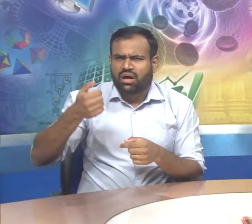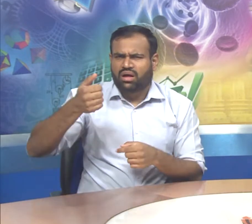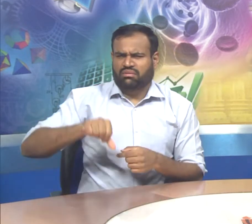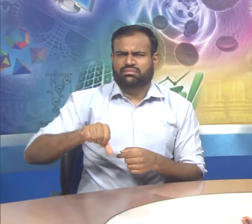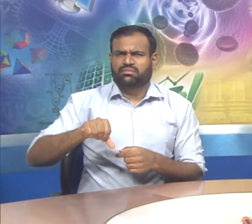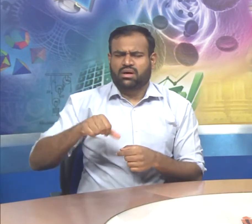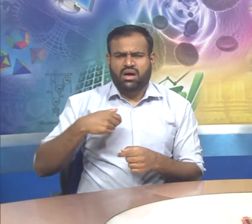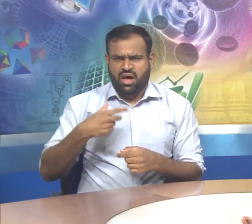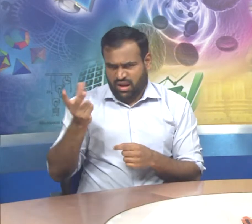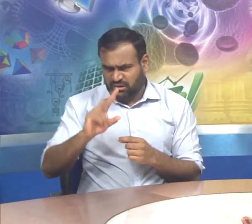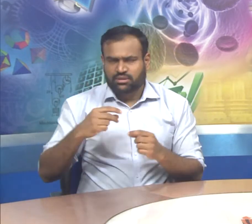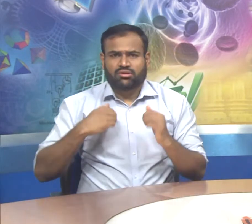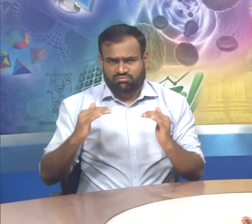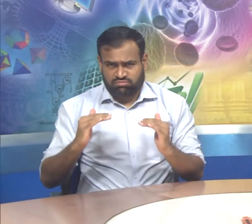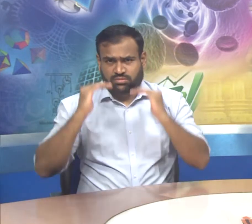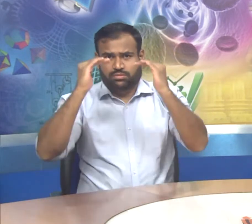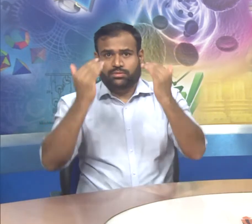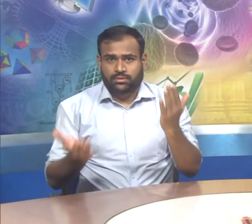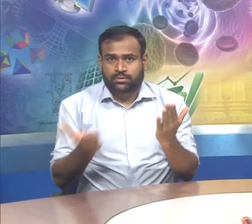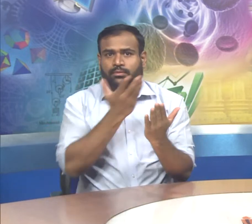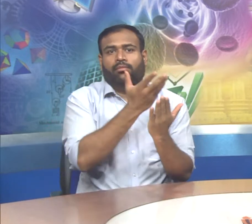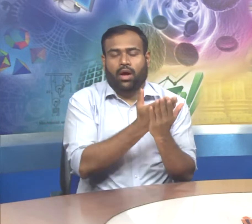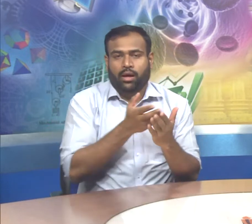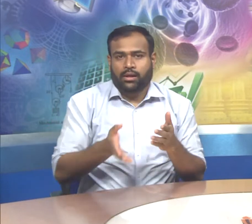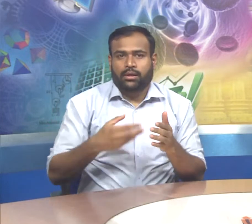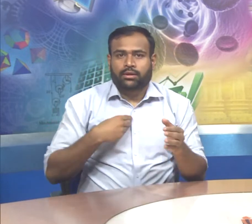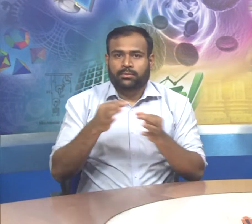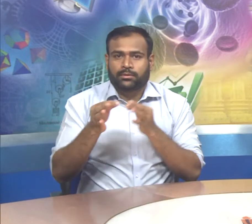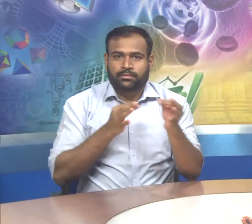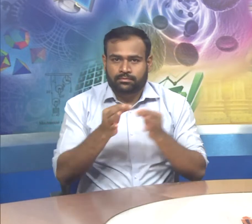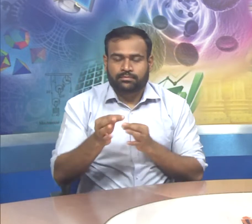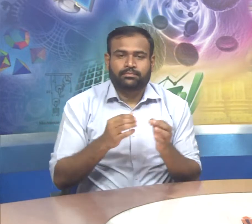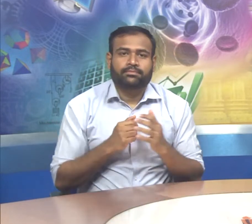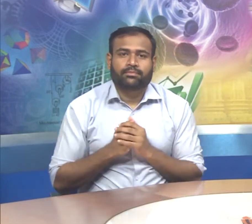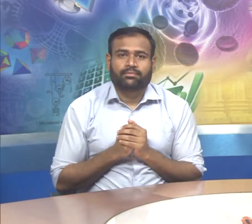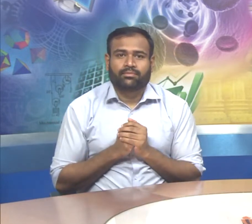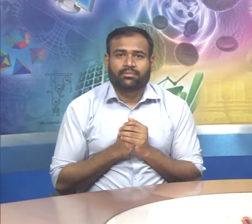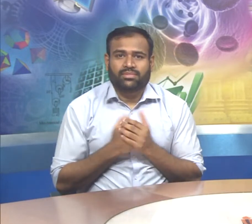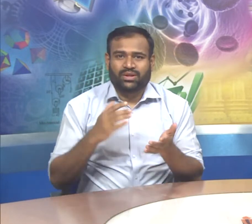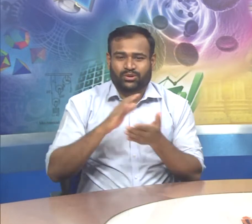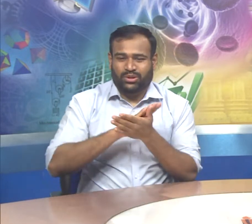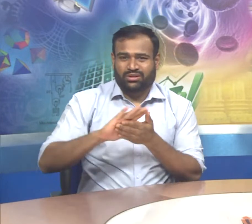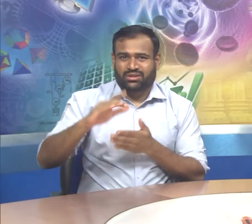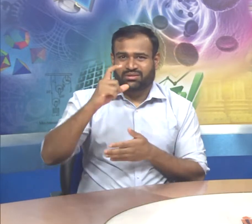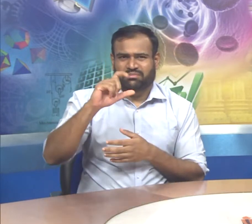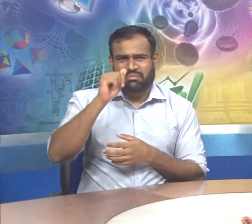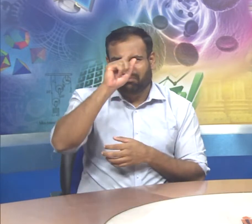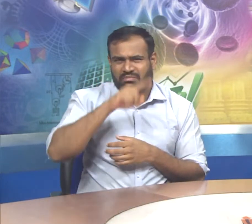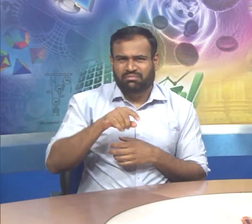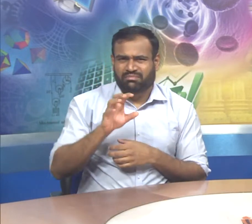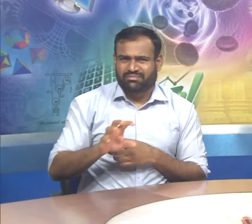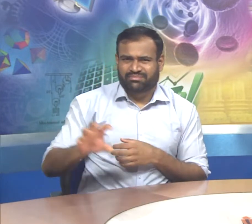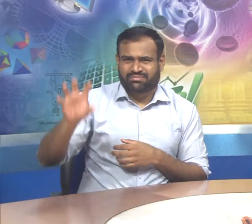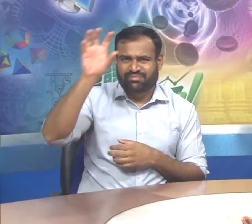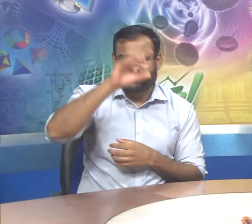The power of a superior or higher court to hear and